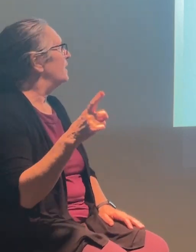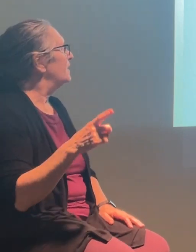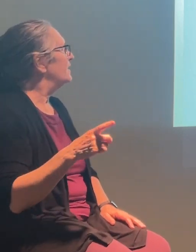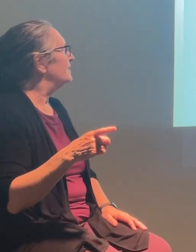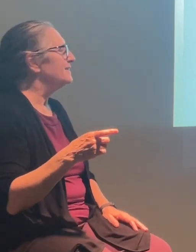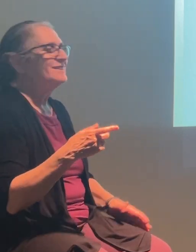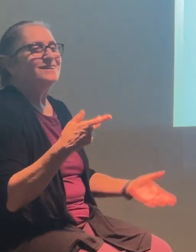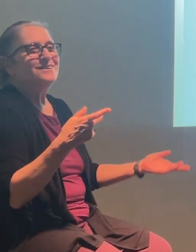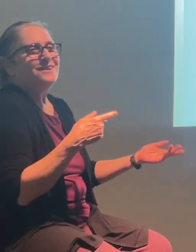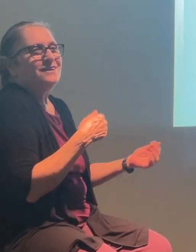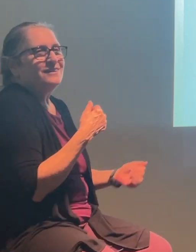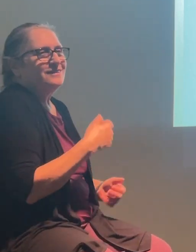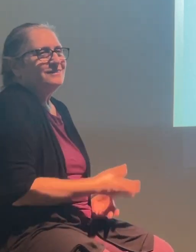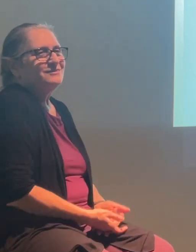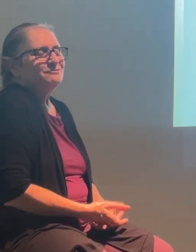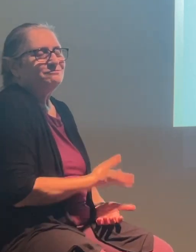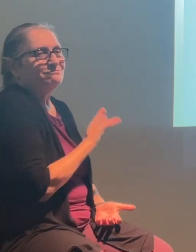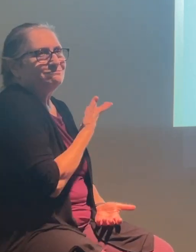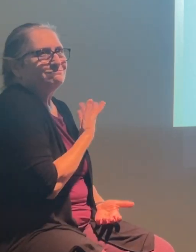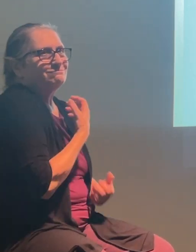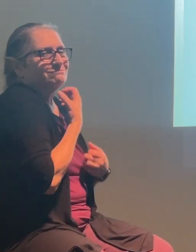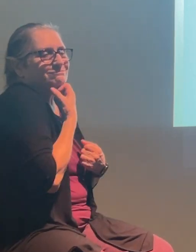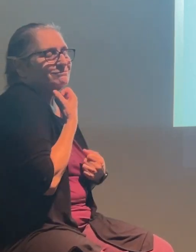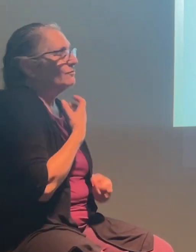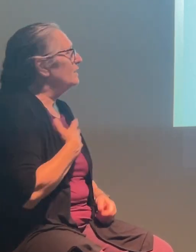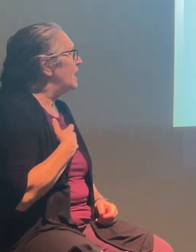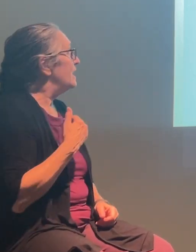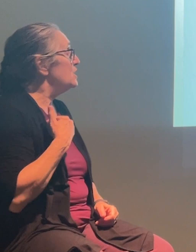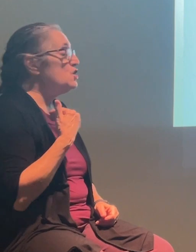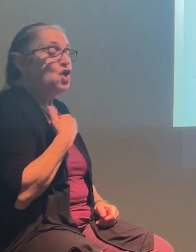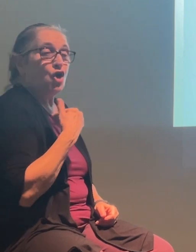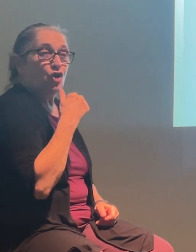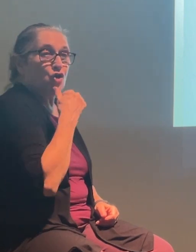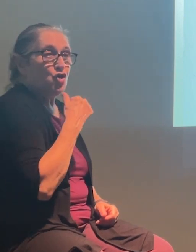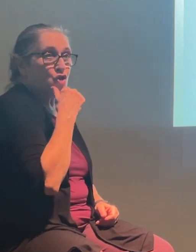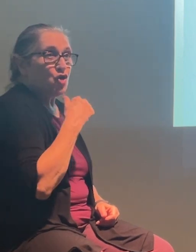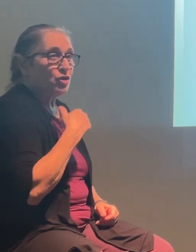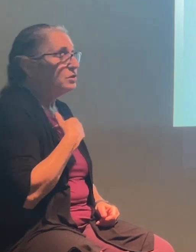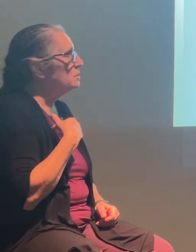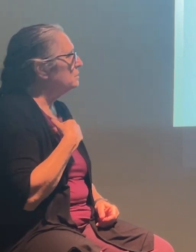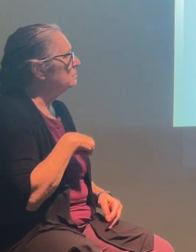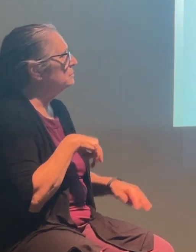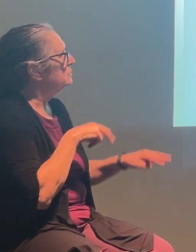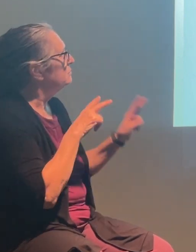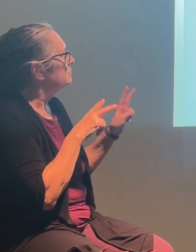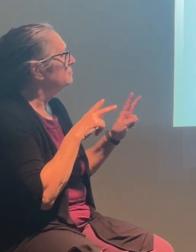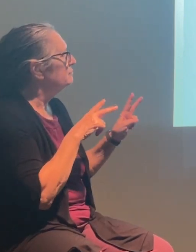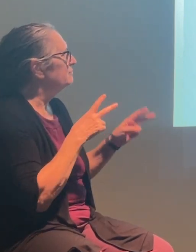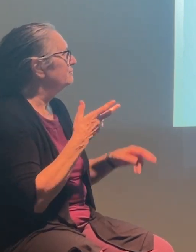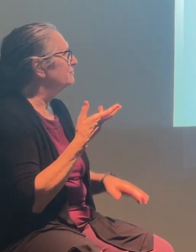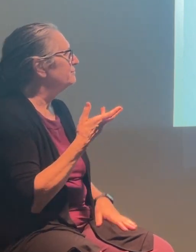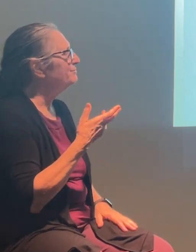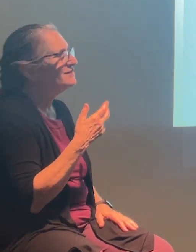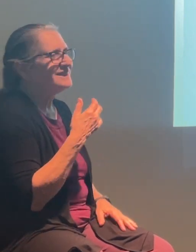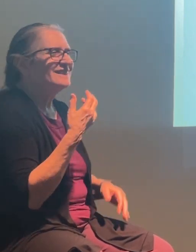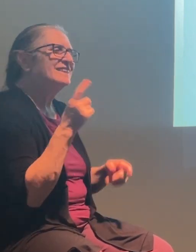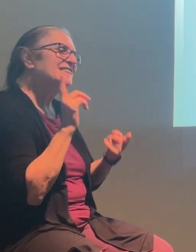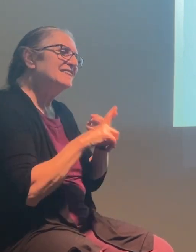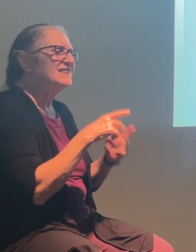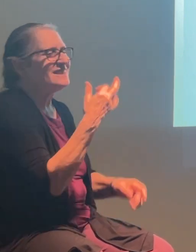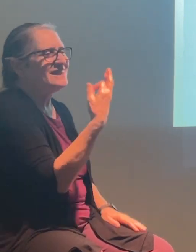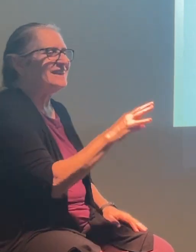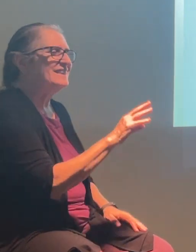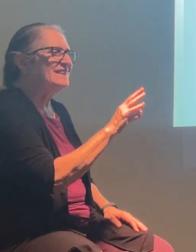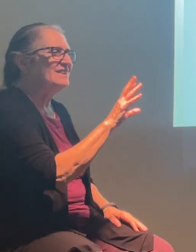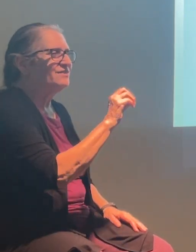wanted back then. And also, young girls up to, I would say, the 60s, or late 50s,